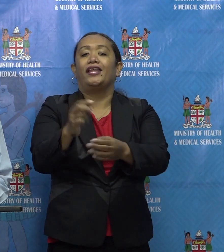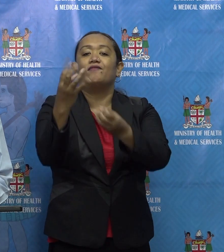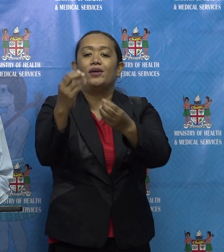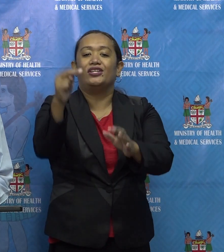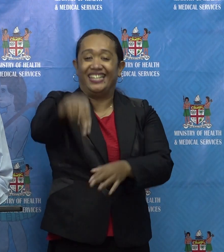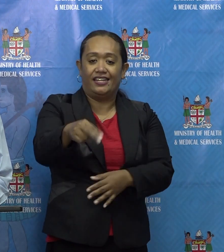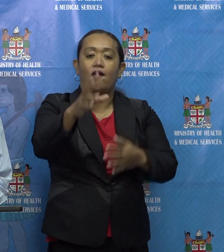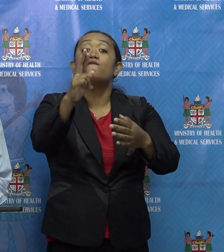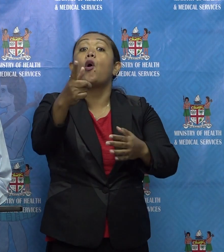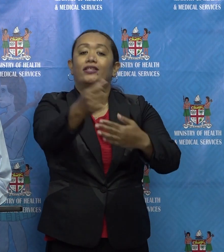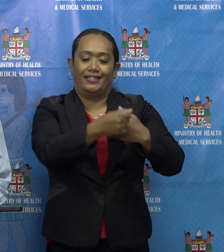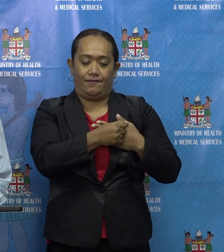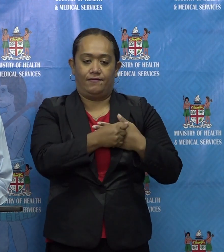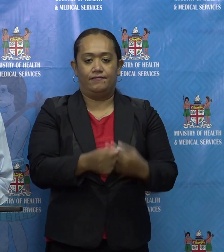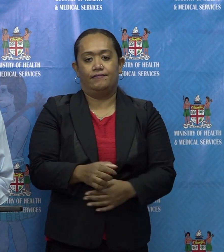safe.